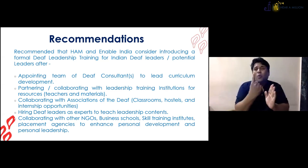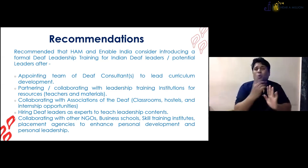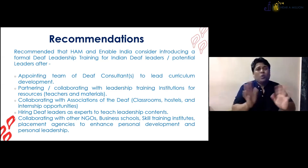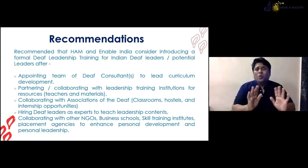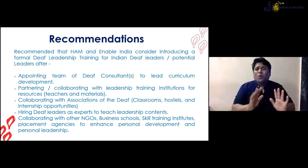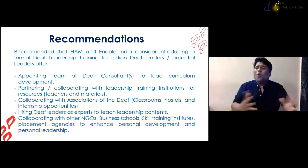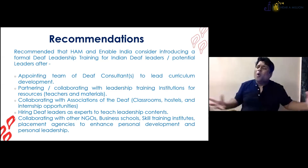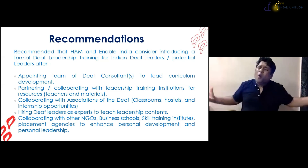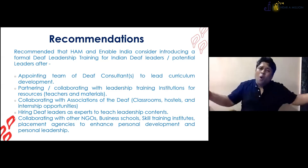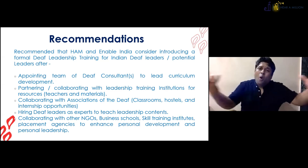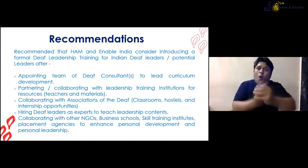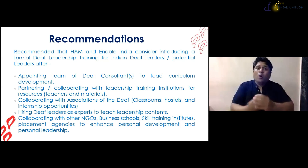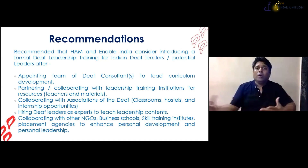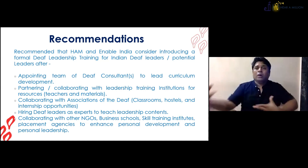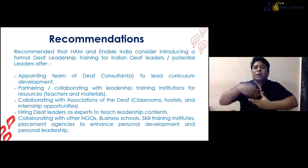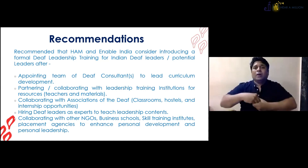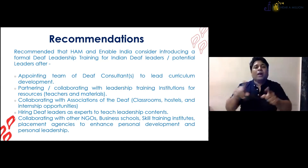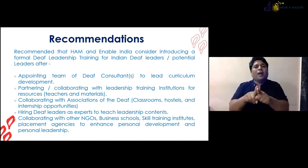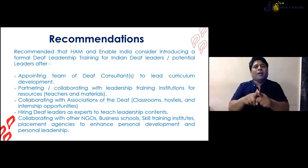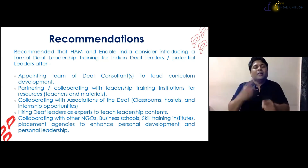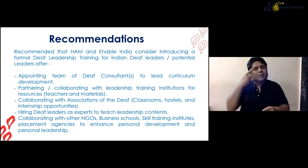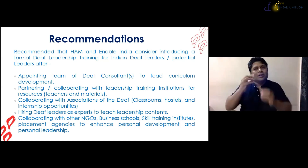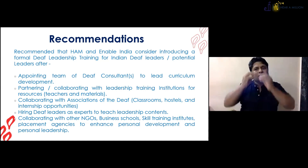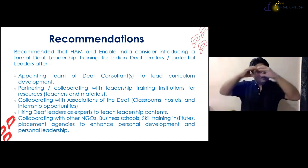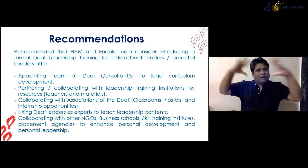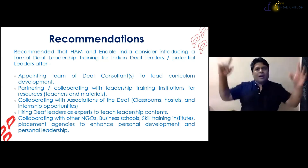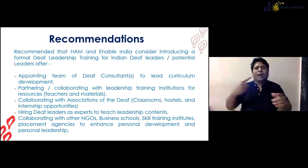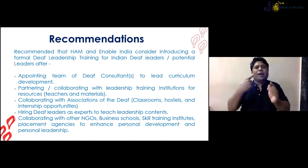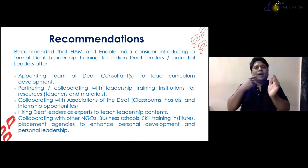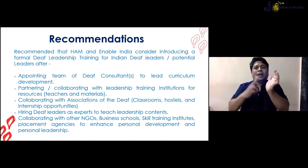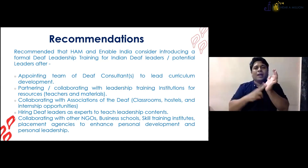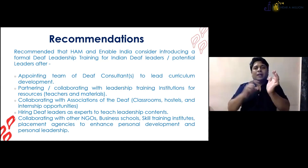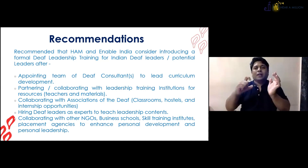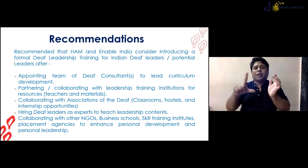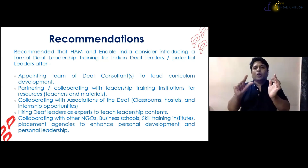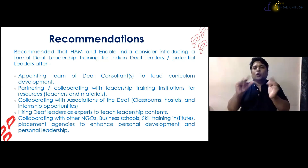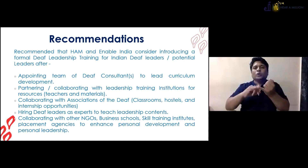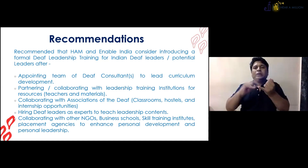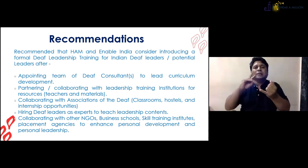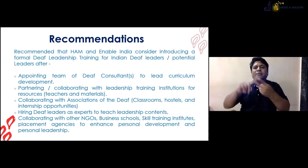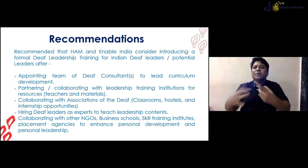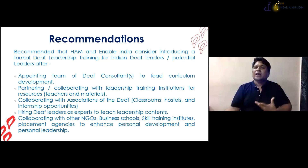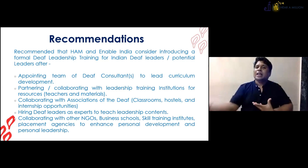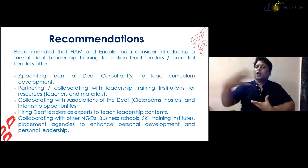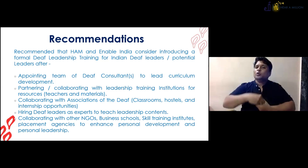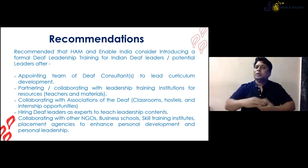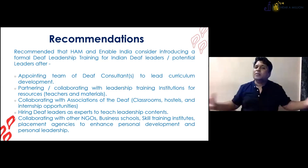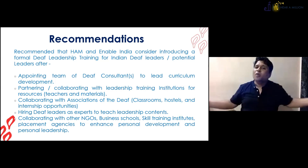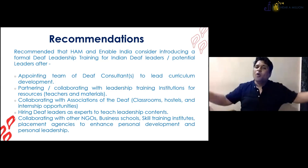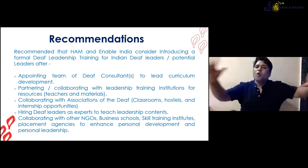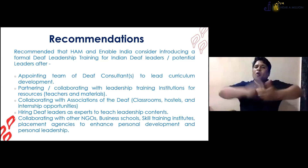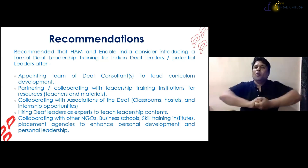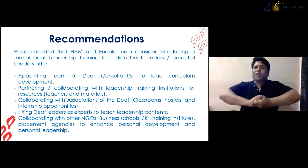getting job as well. So there's not here a million only. So we have to work together. Like we imagine, like